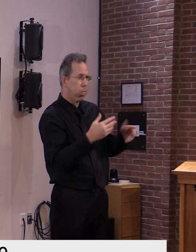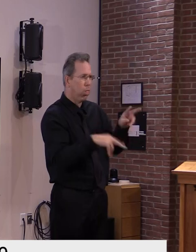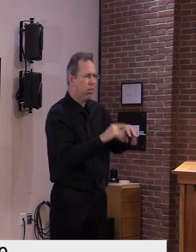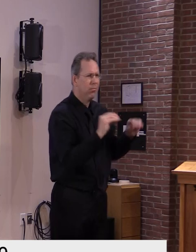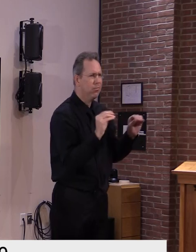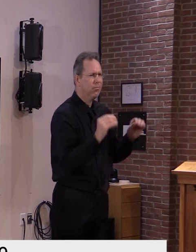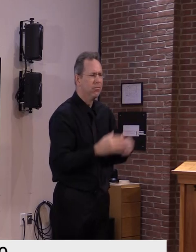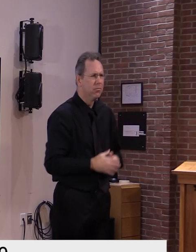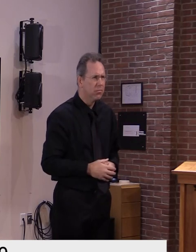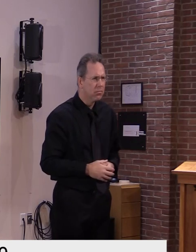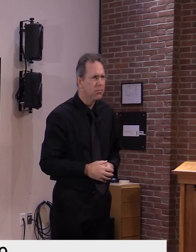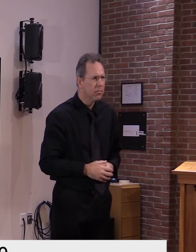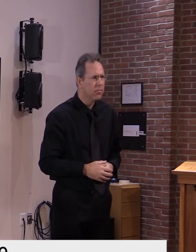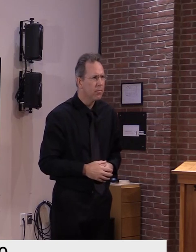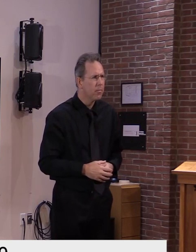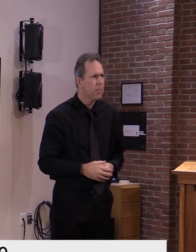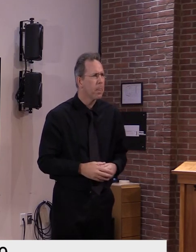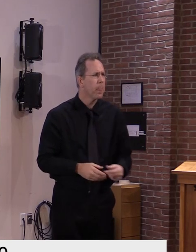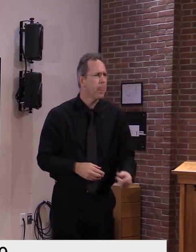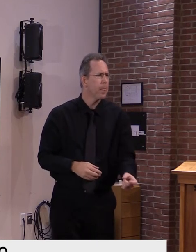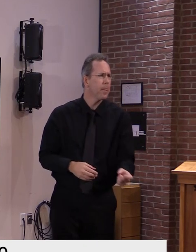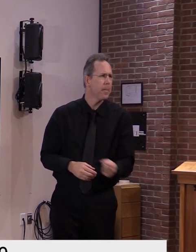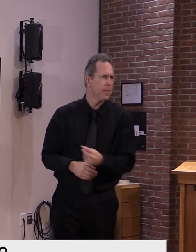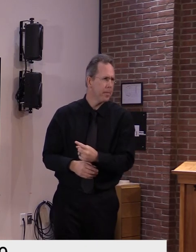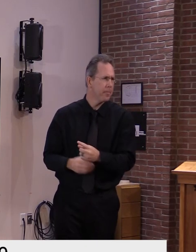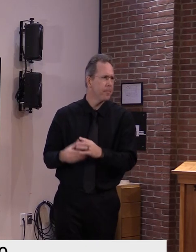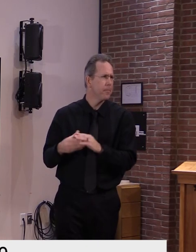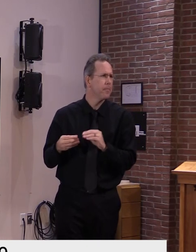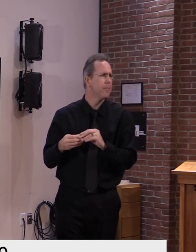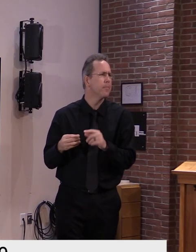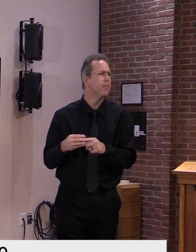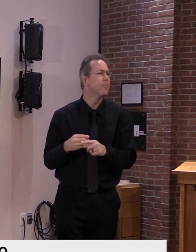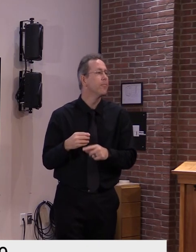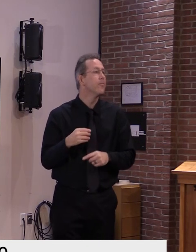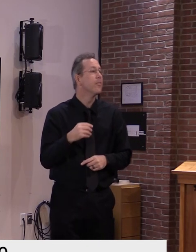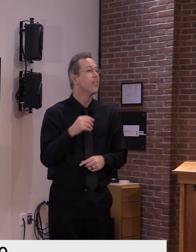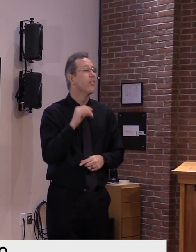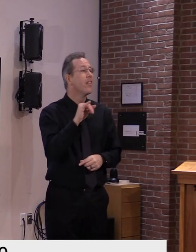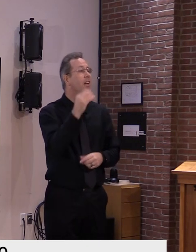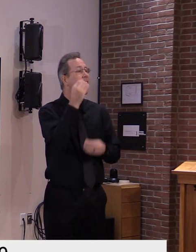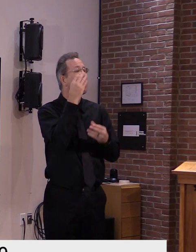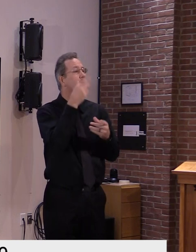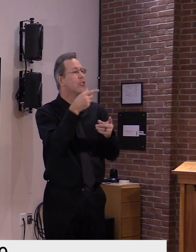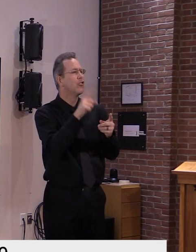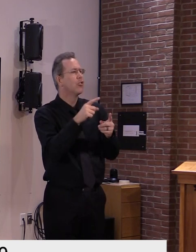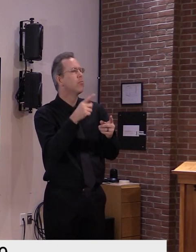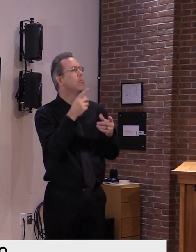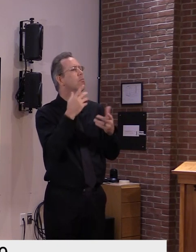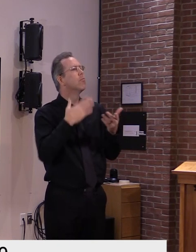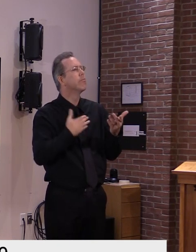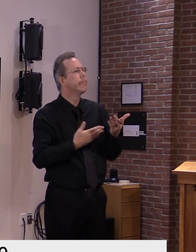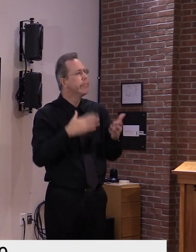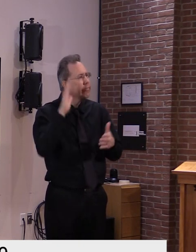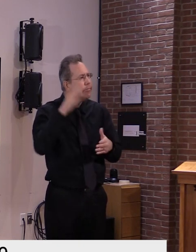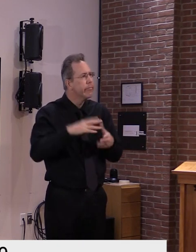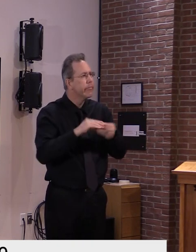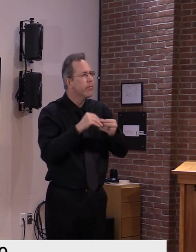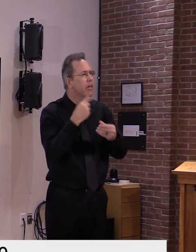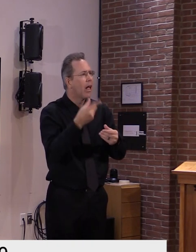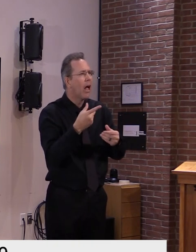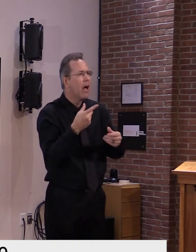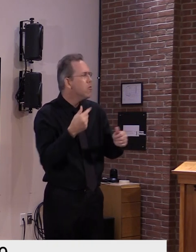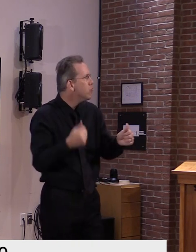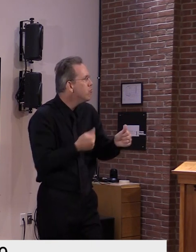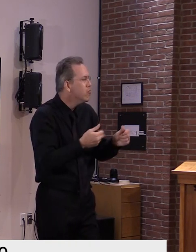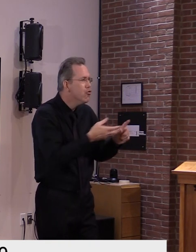volunteered. You can't, they can't just take your data, cell phone data. You have to volunteer to be part of that program. I